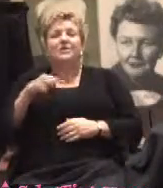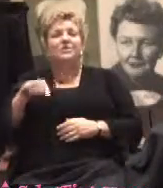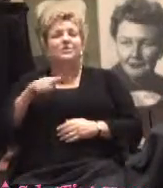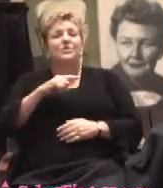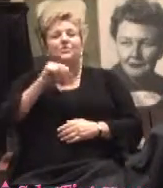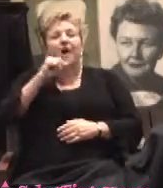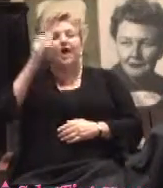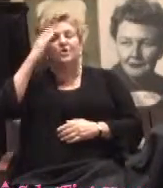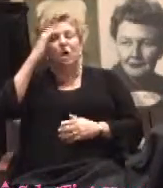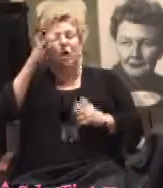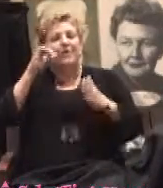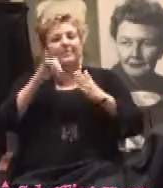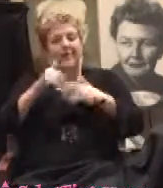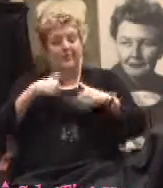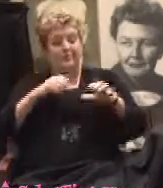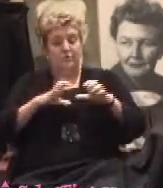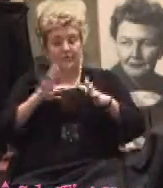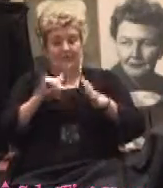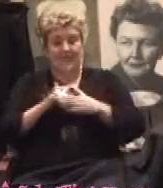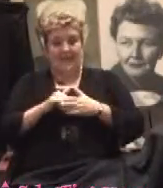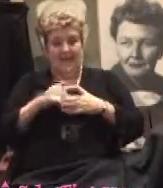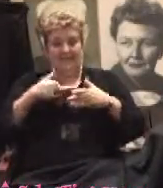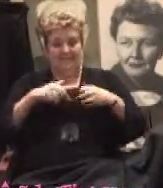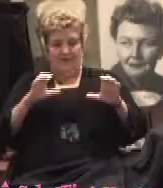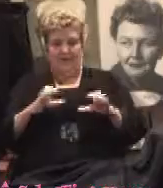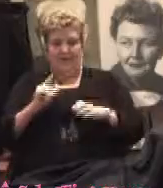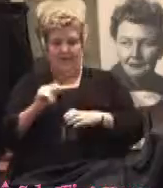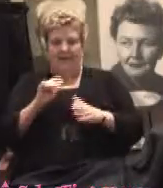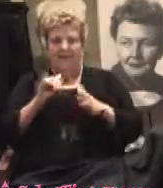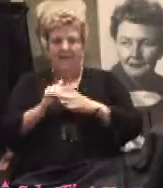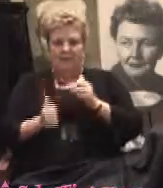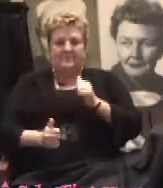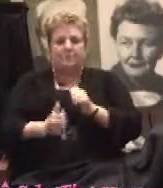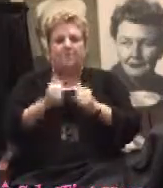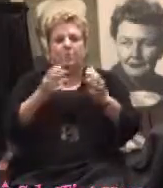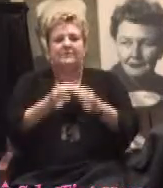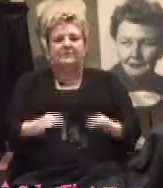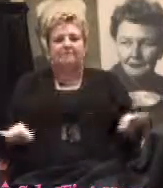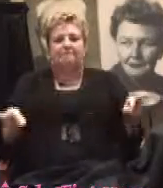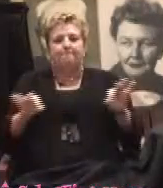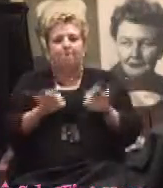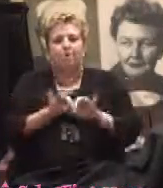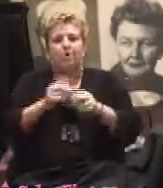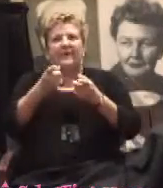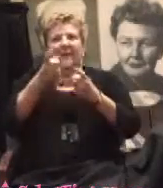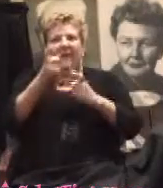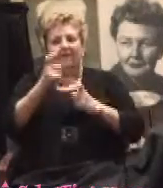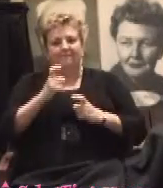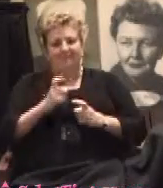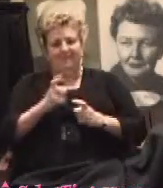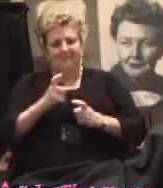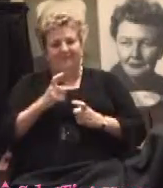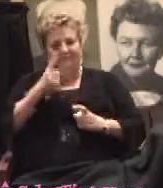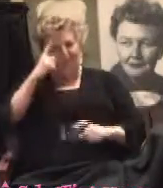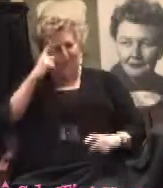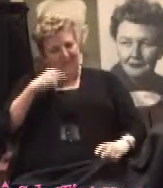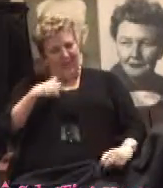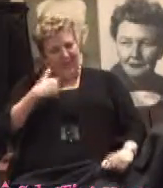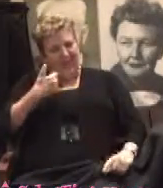doing that and me still doing it was the most important gift I gave myself. And at a year's, when